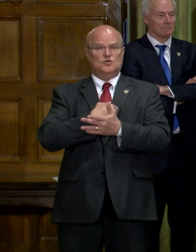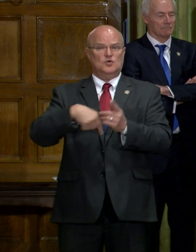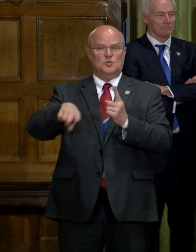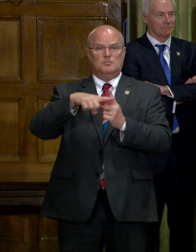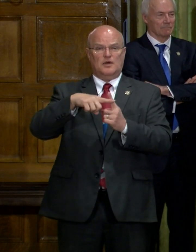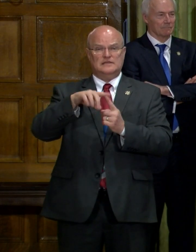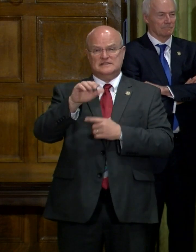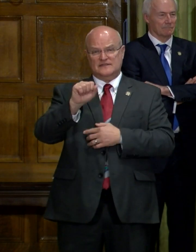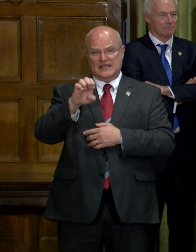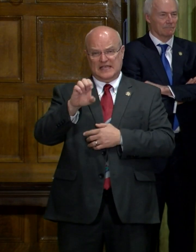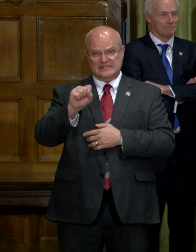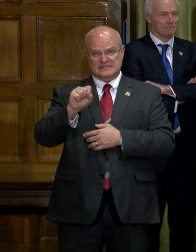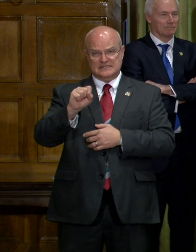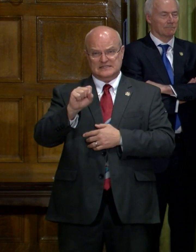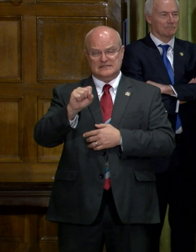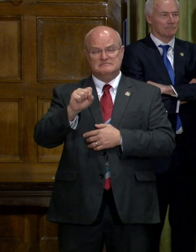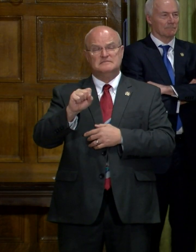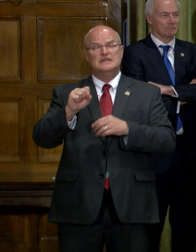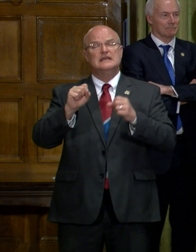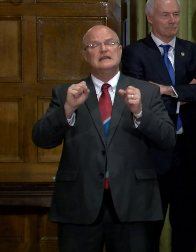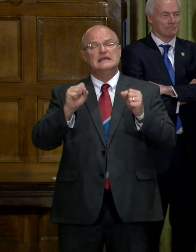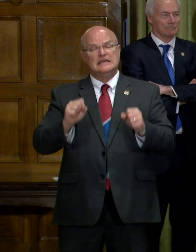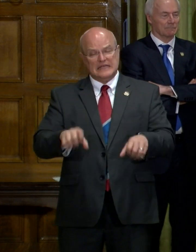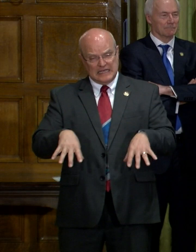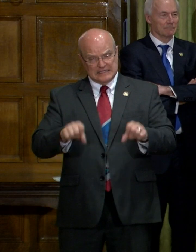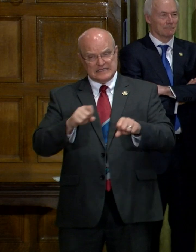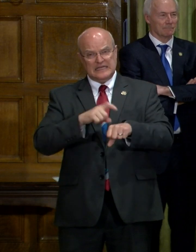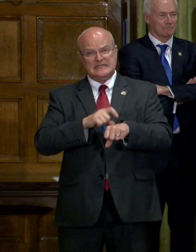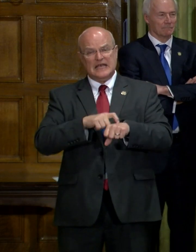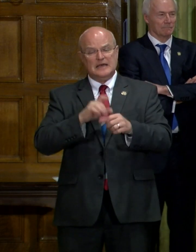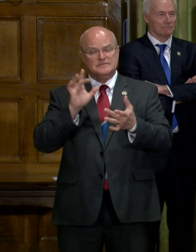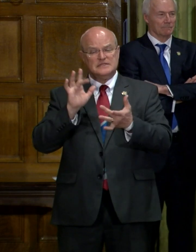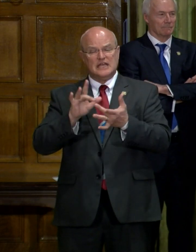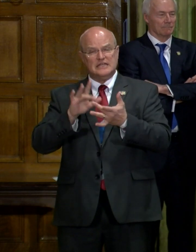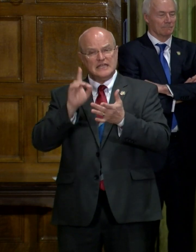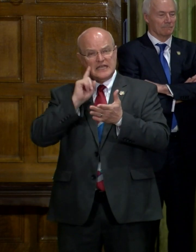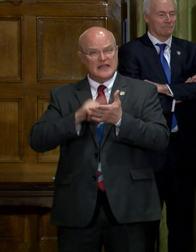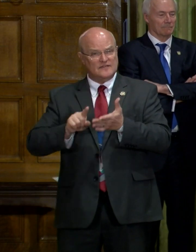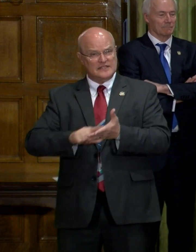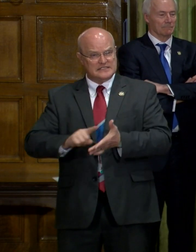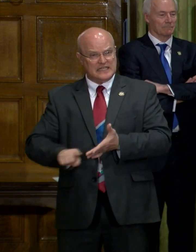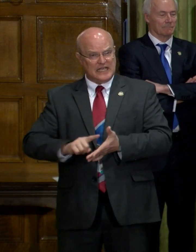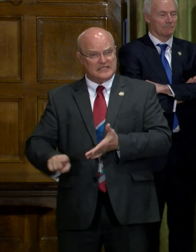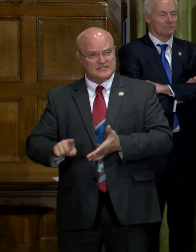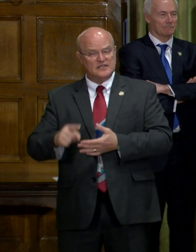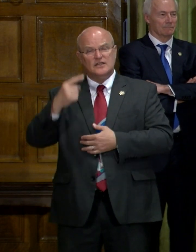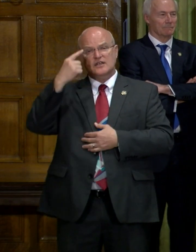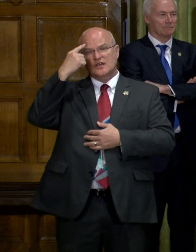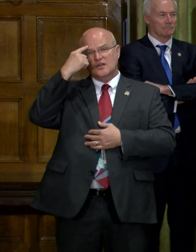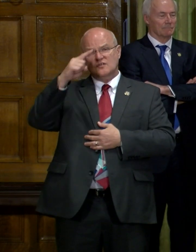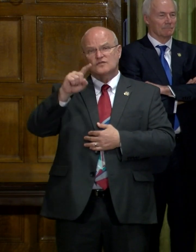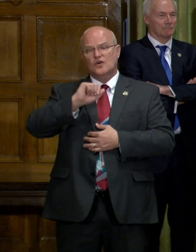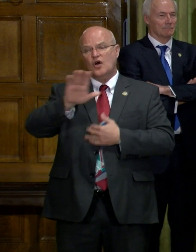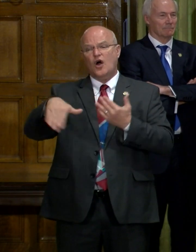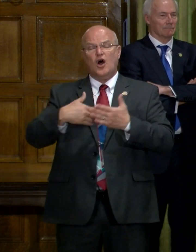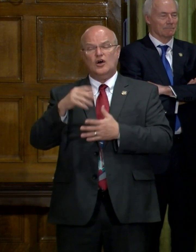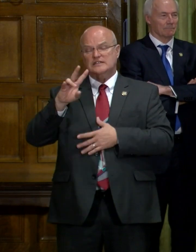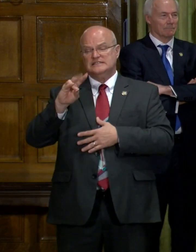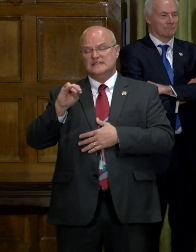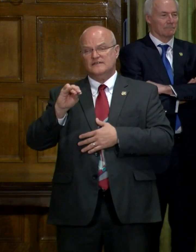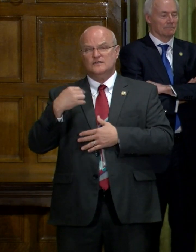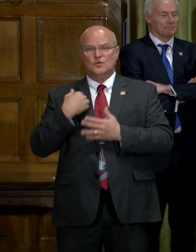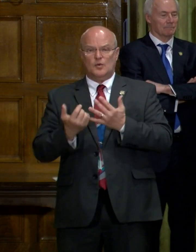positive cases, it can take a while to do a contact investigation for all 70, so